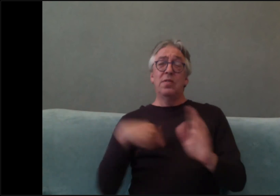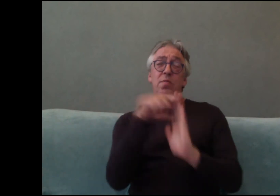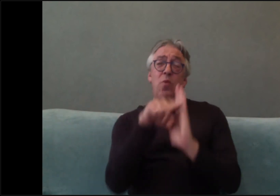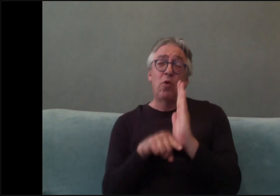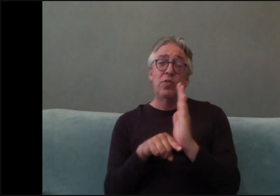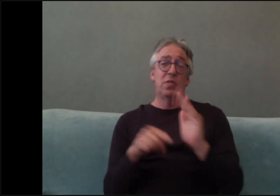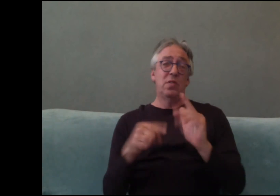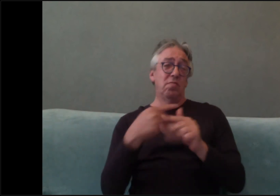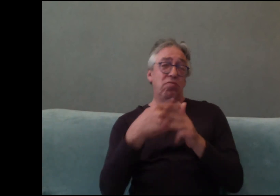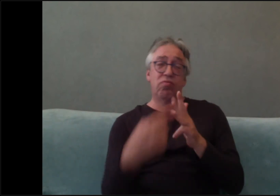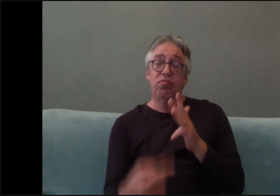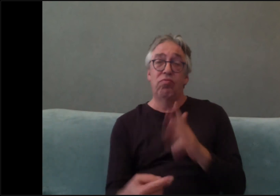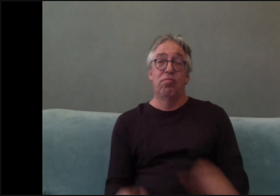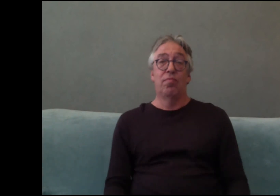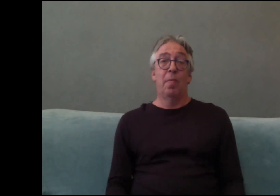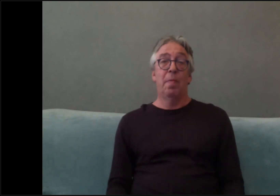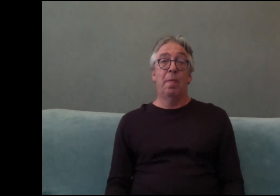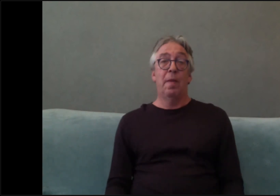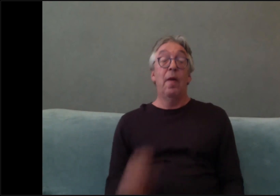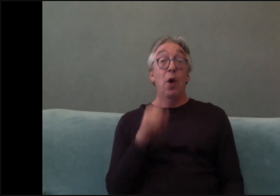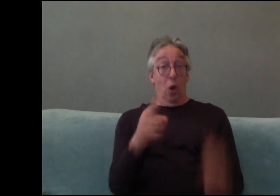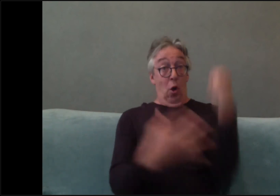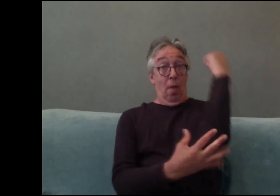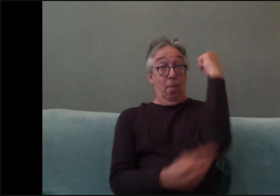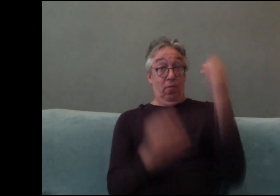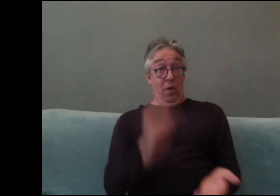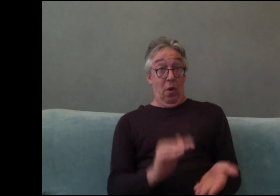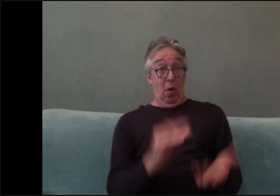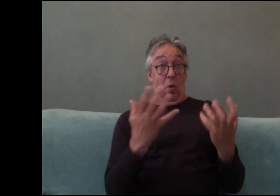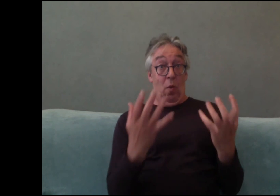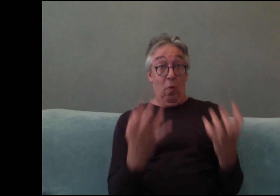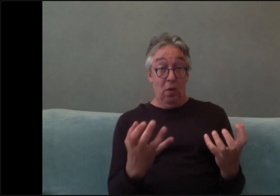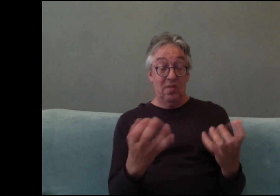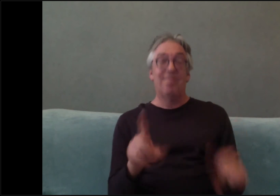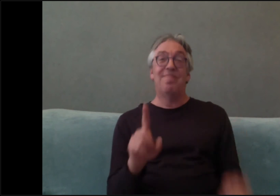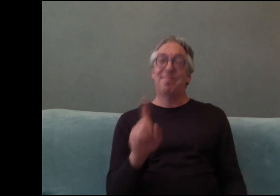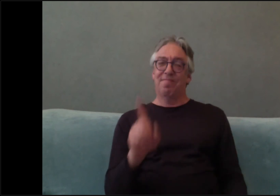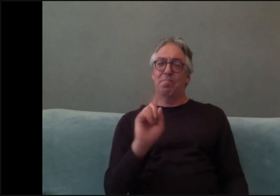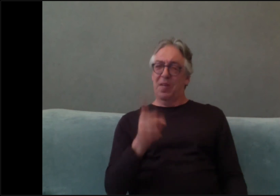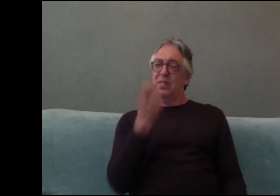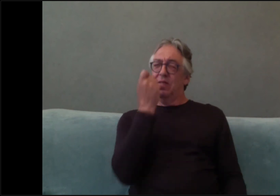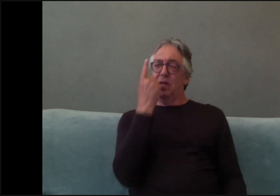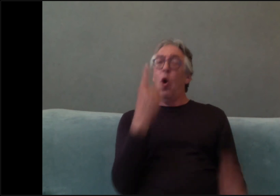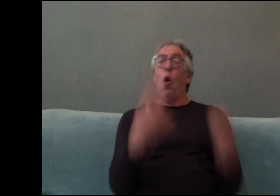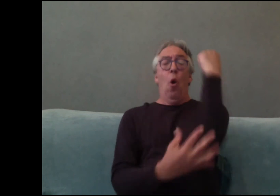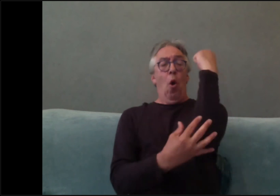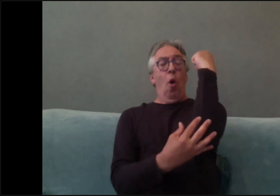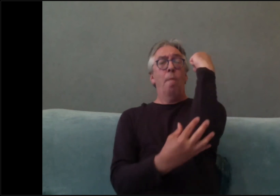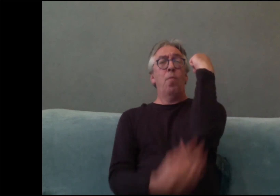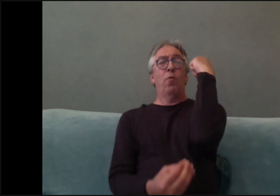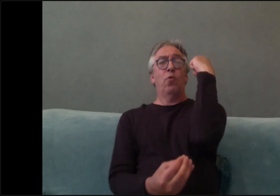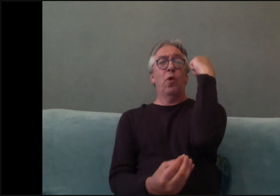fight poverty is that poverty reflects a multi-dimensional reality. People experience poverty as many